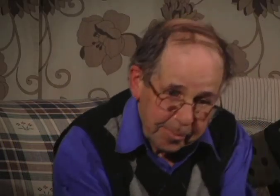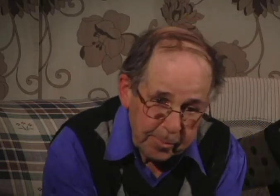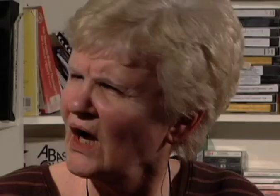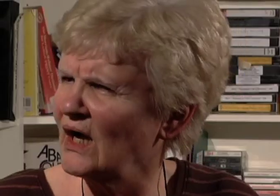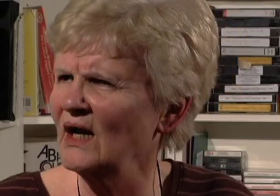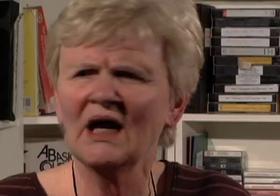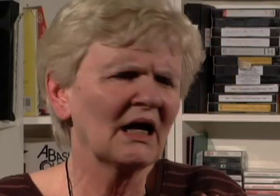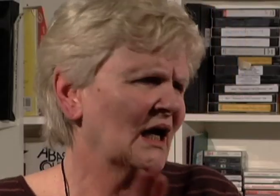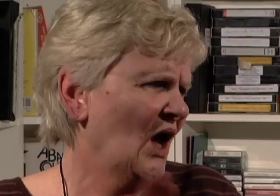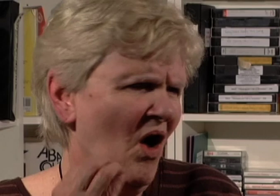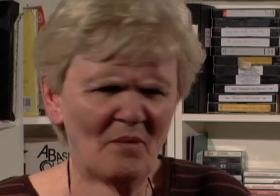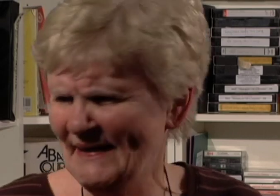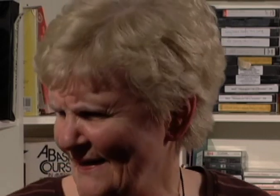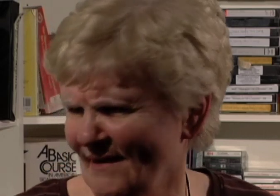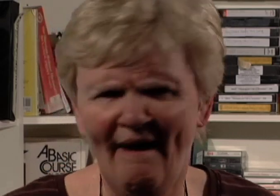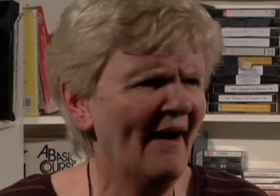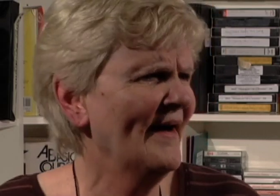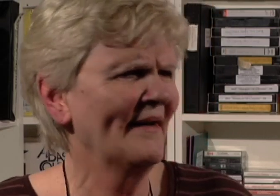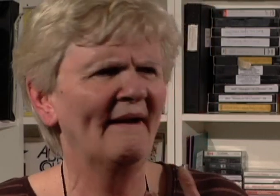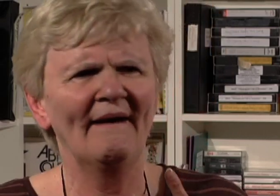You know, that deafblind people can cook, they can clean, they can keep a house.